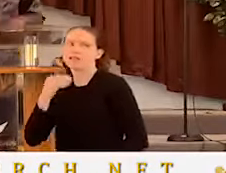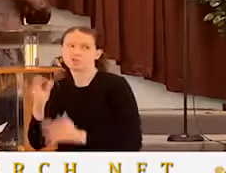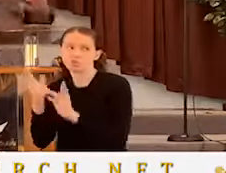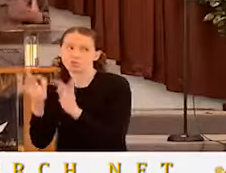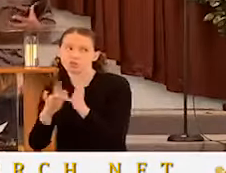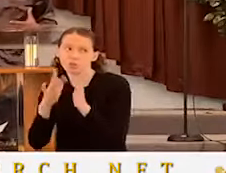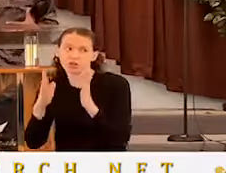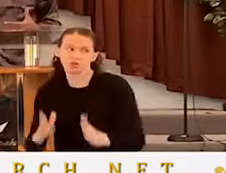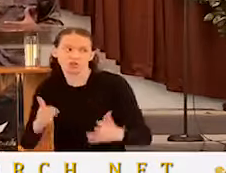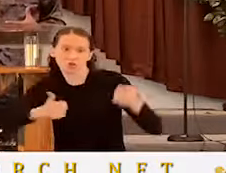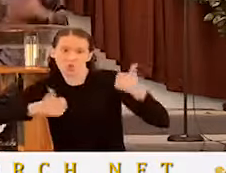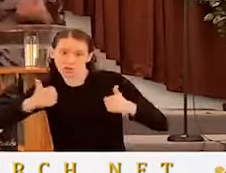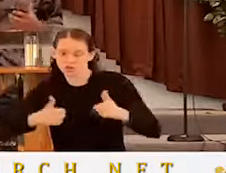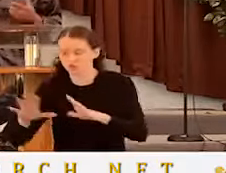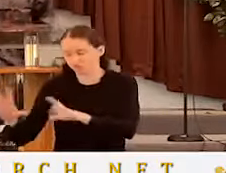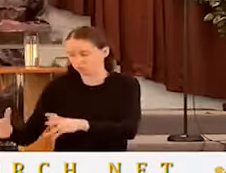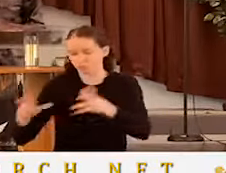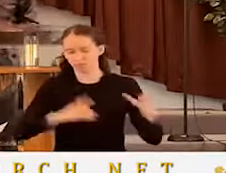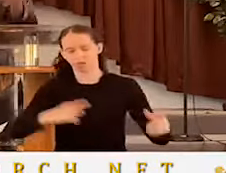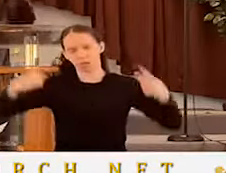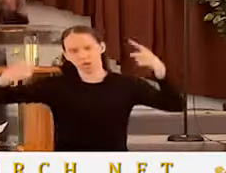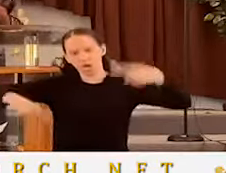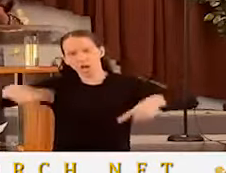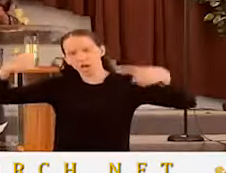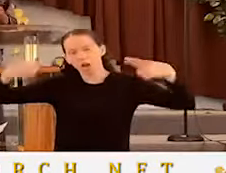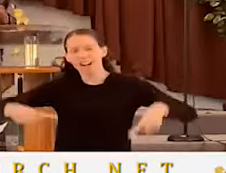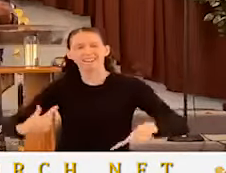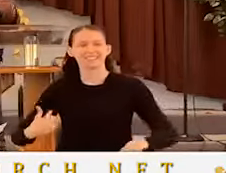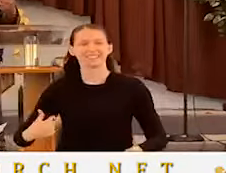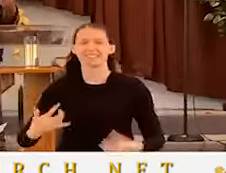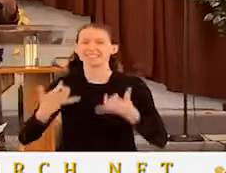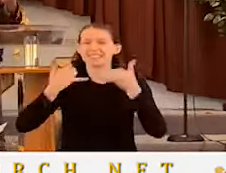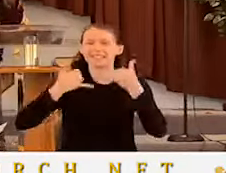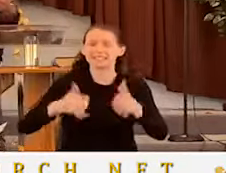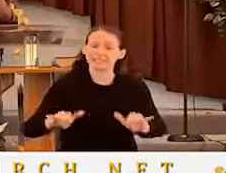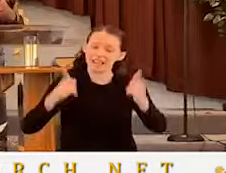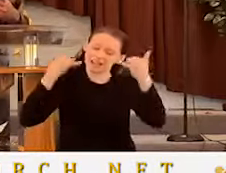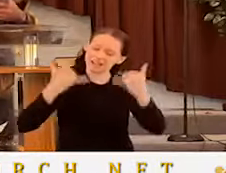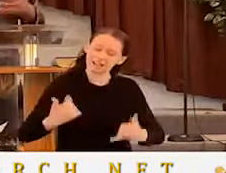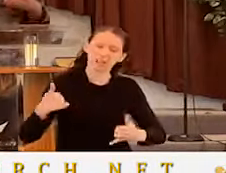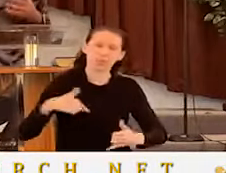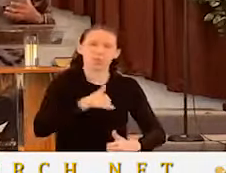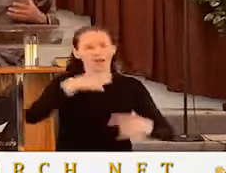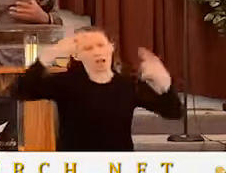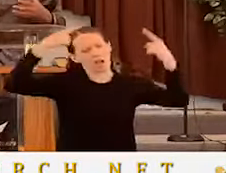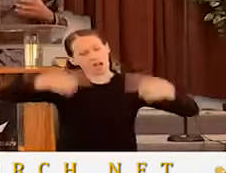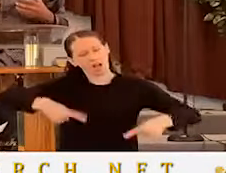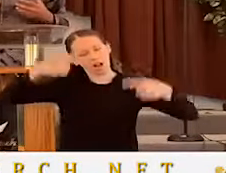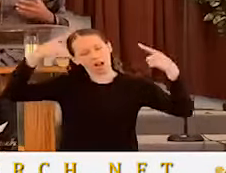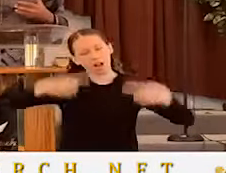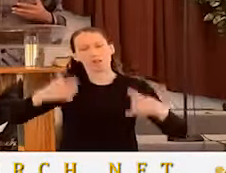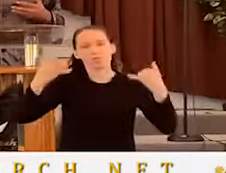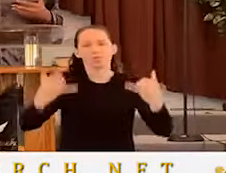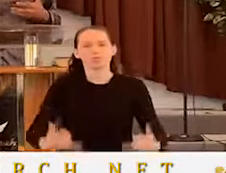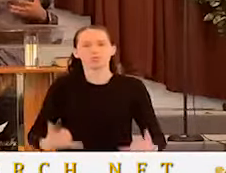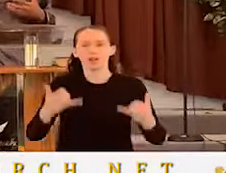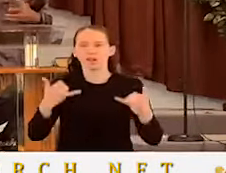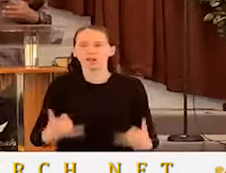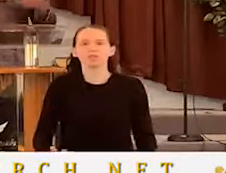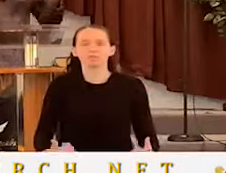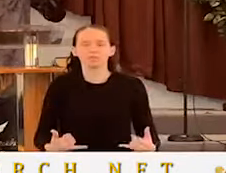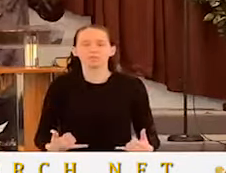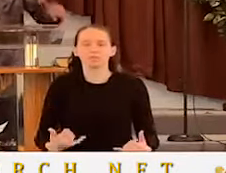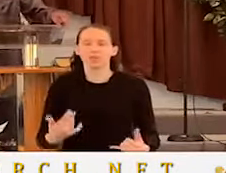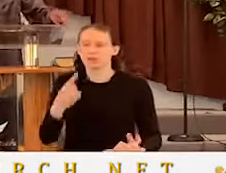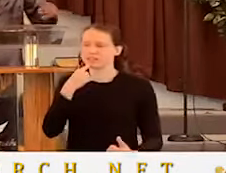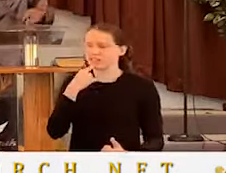Christians. Here we are, still arguing over the same problem. Now those are